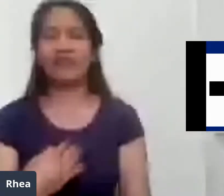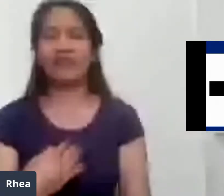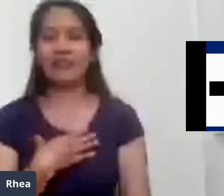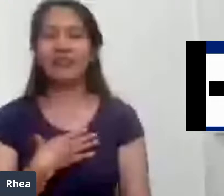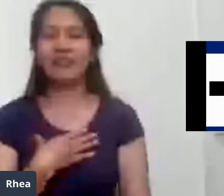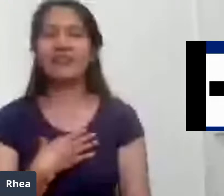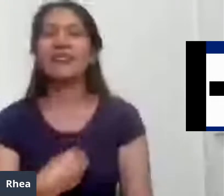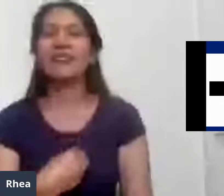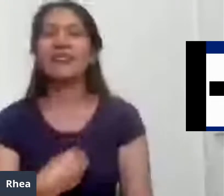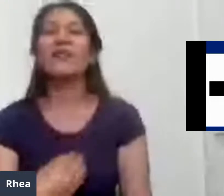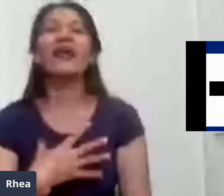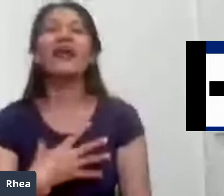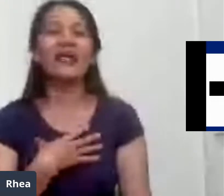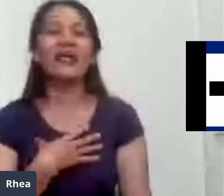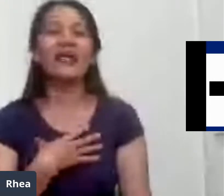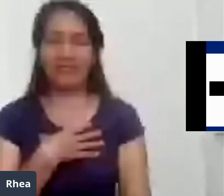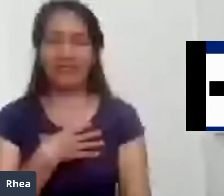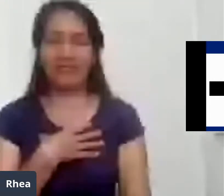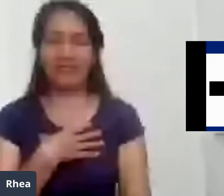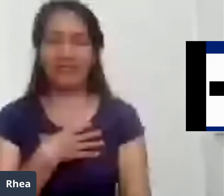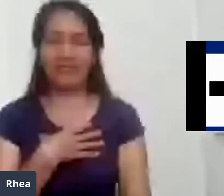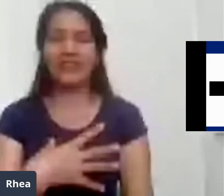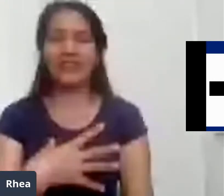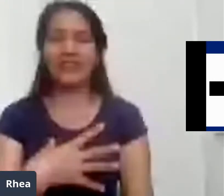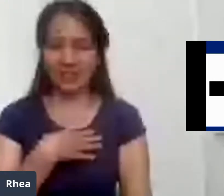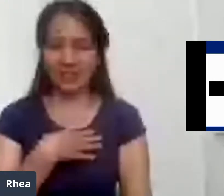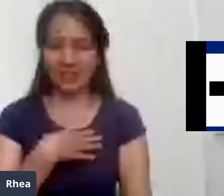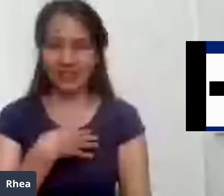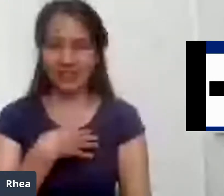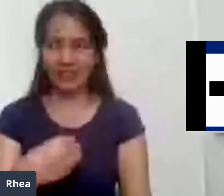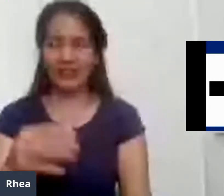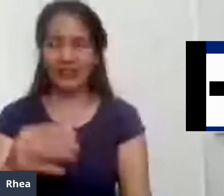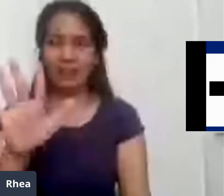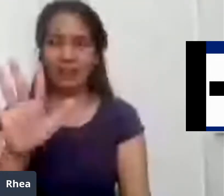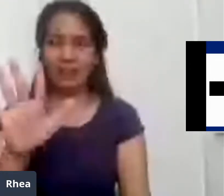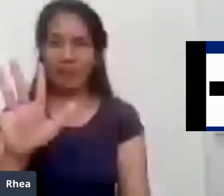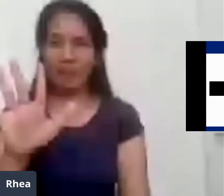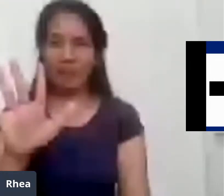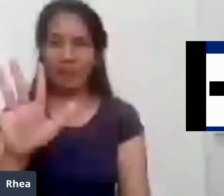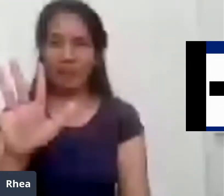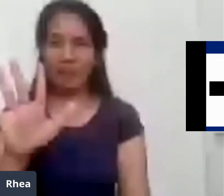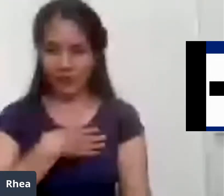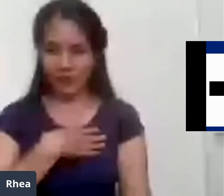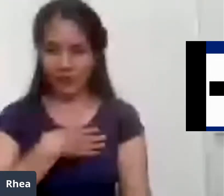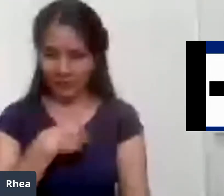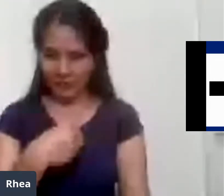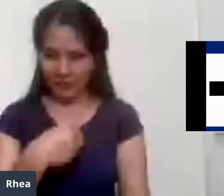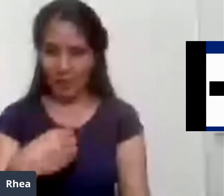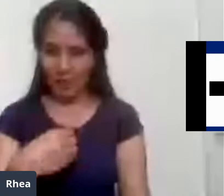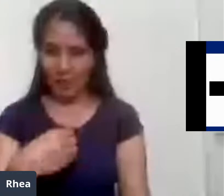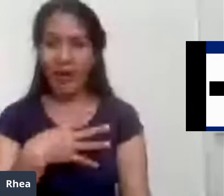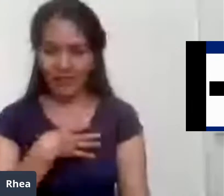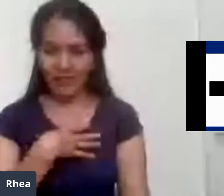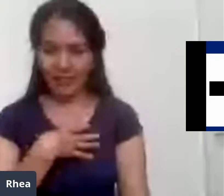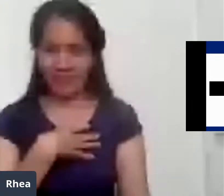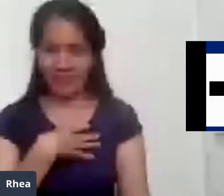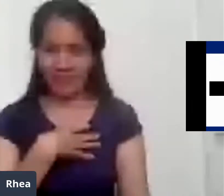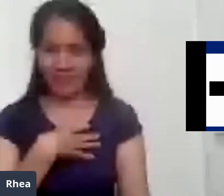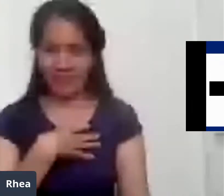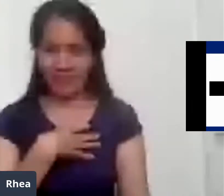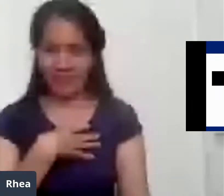this? Near our heart, it's white. Open palm. You like this?